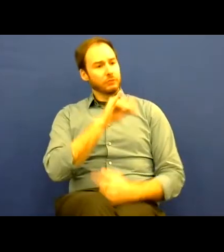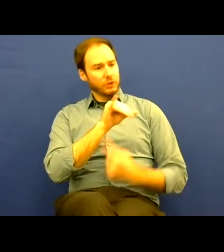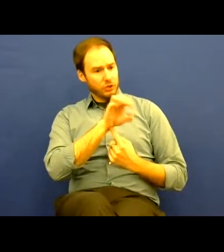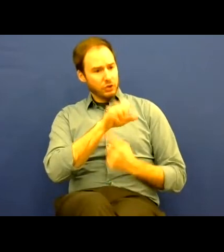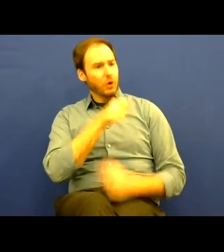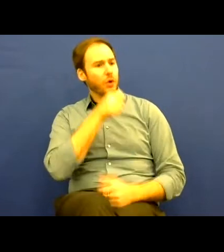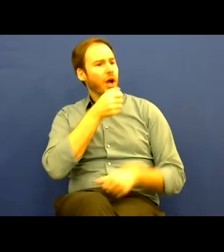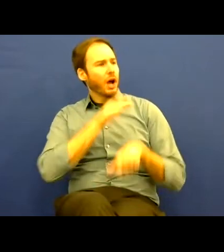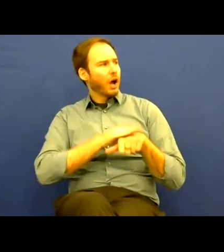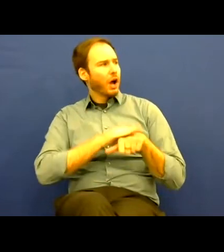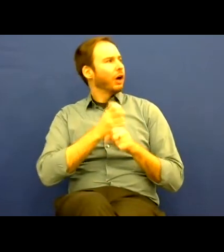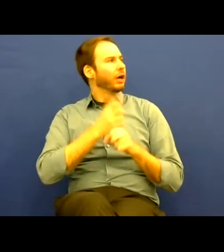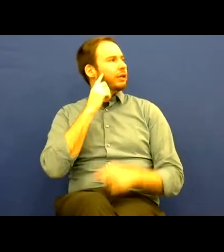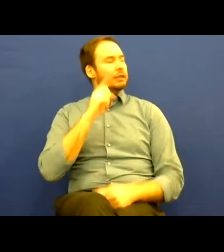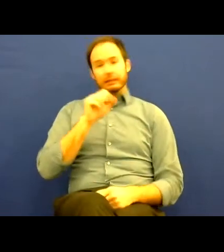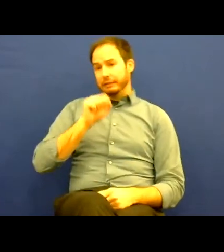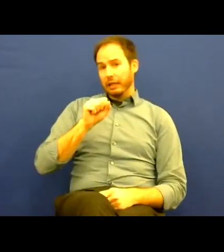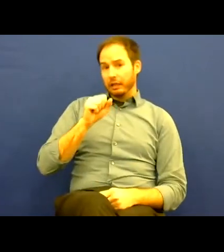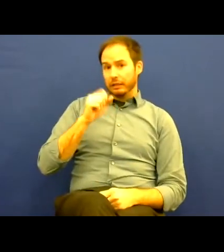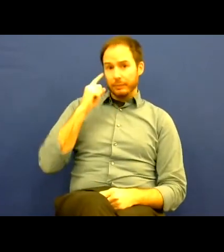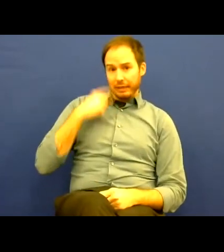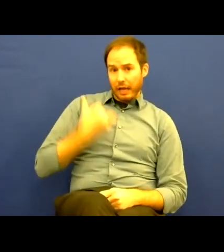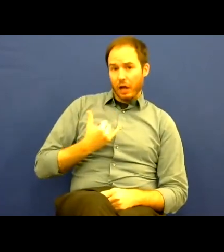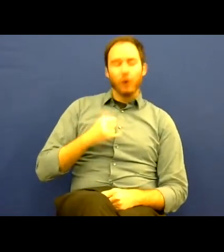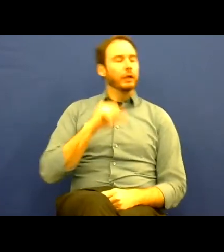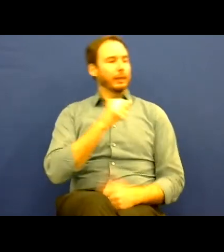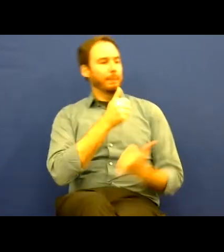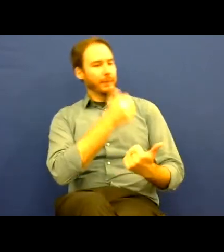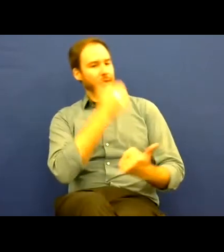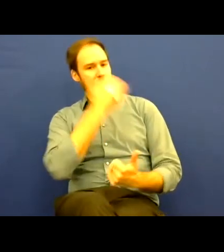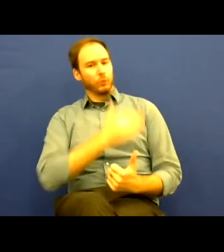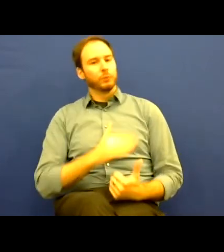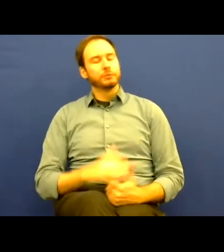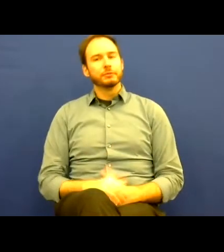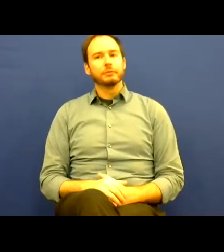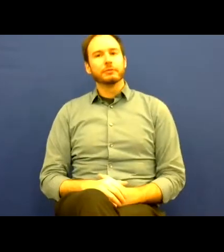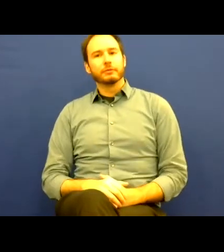on? Yes, is it better now? Yes, thank you.